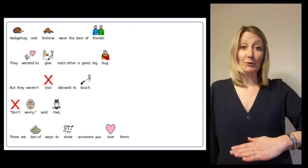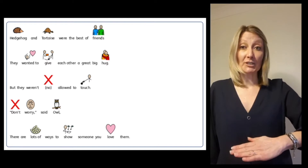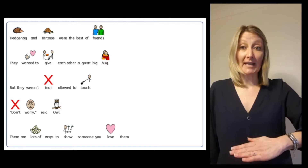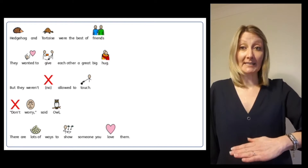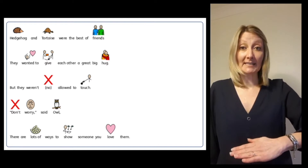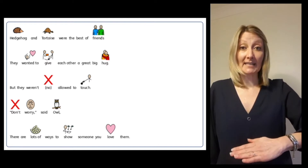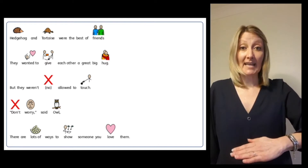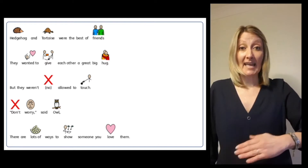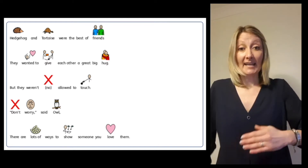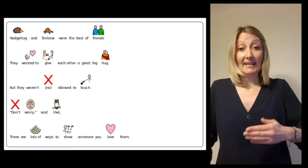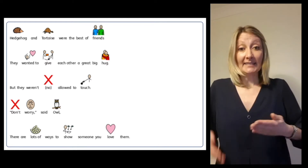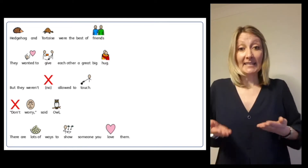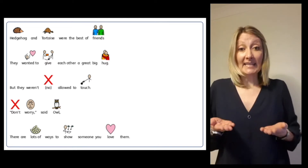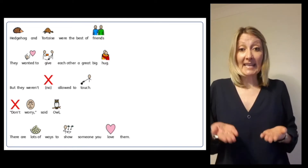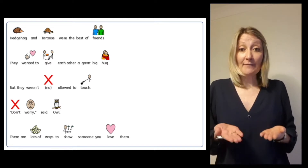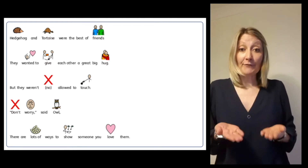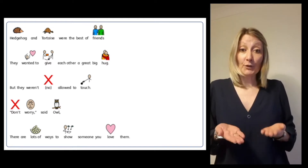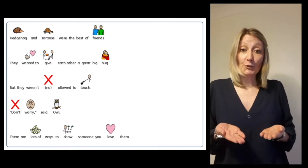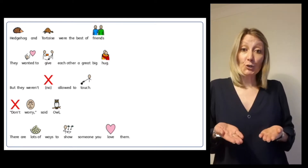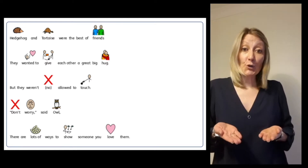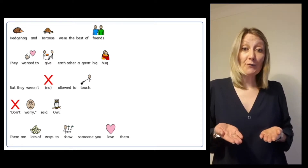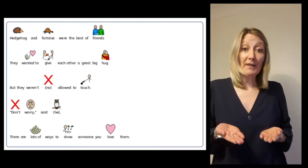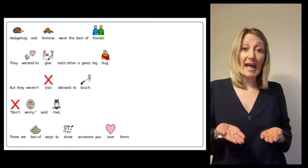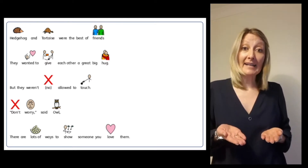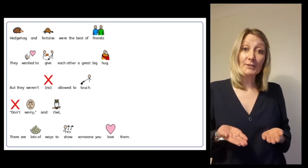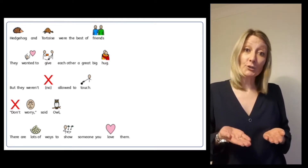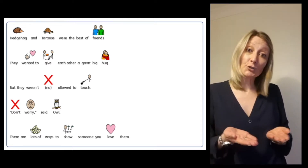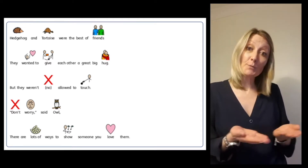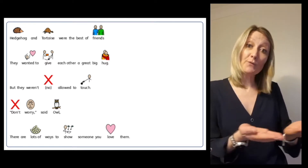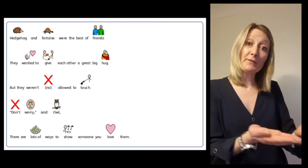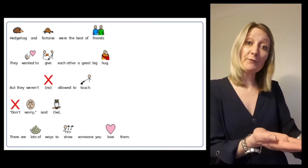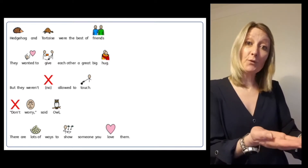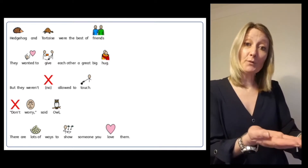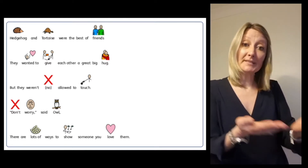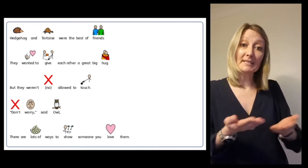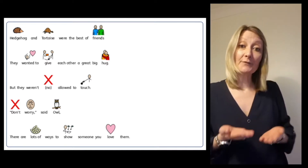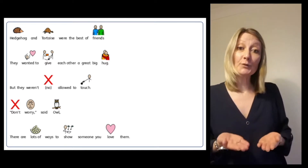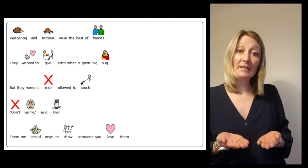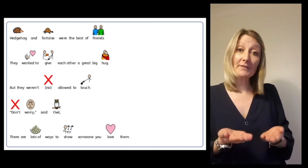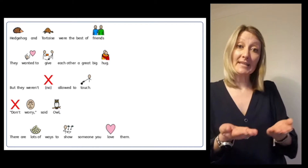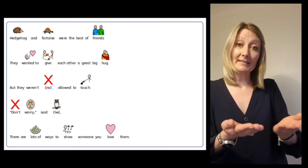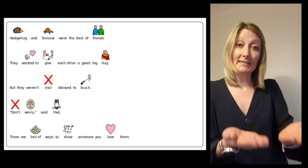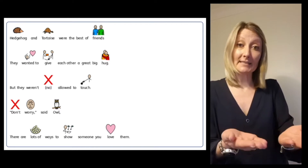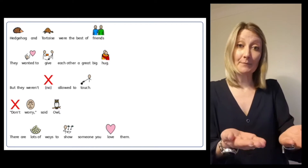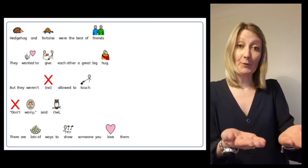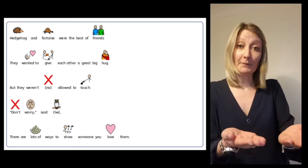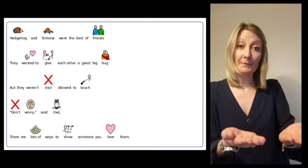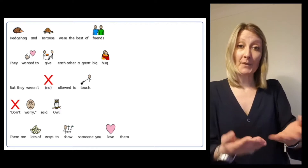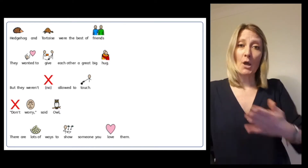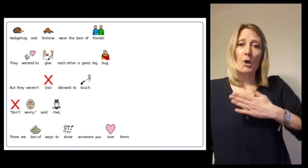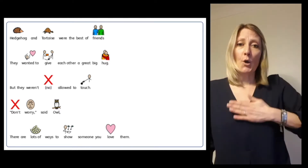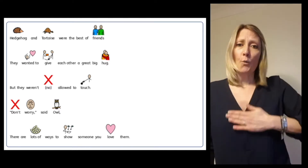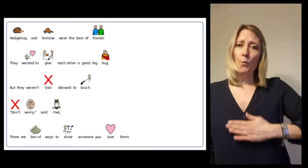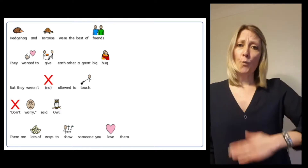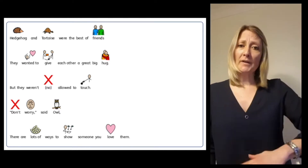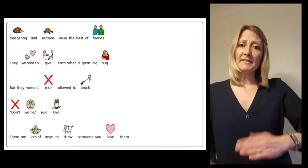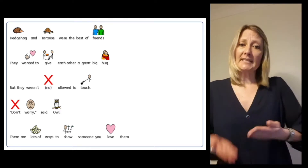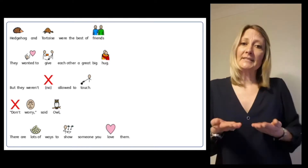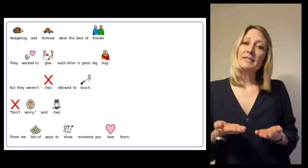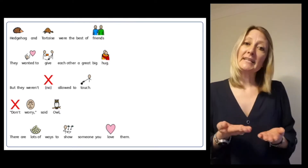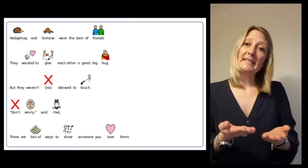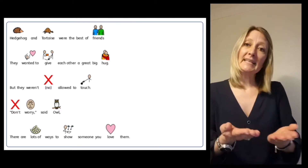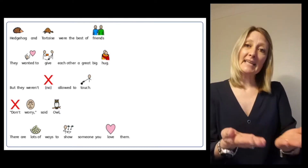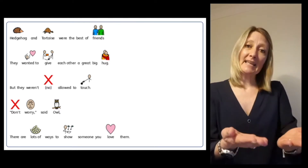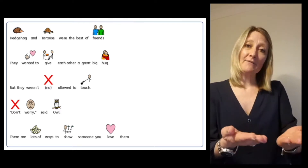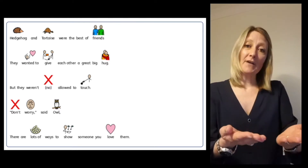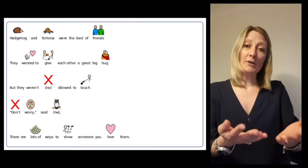your chest. To give, two flat hands and you just move it forward as if you're giving it to someone. Wanted